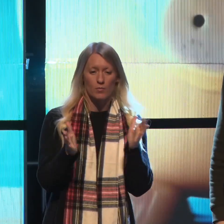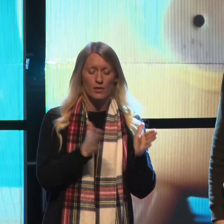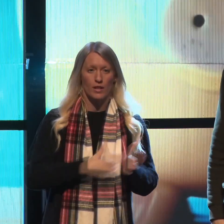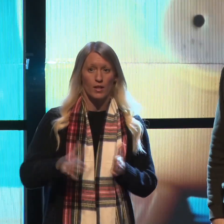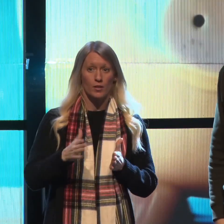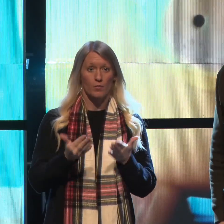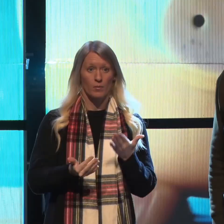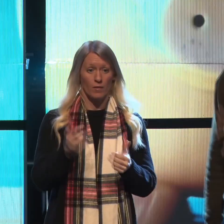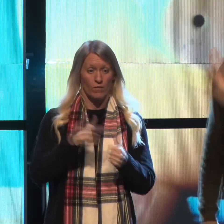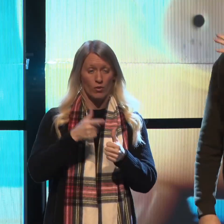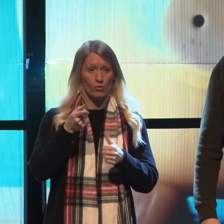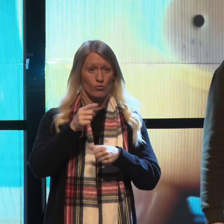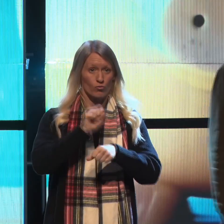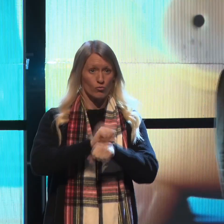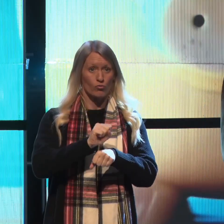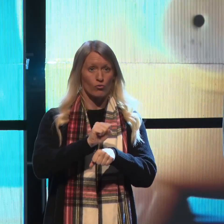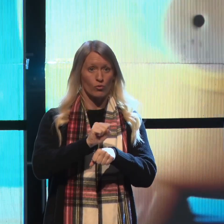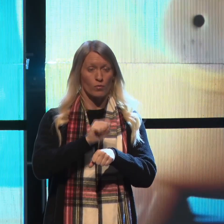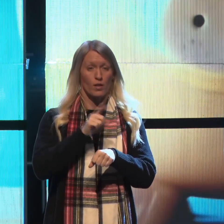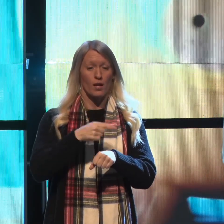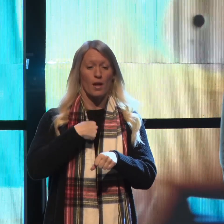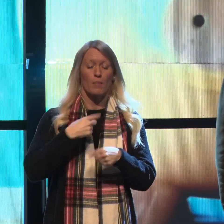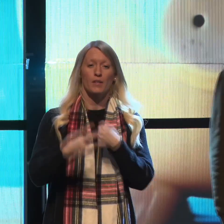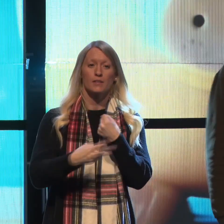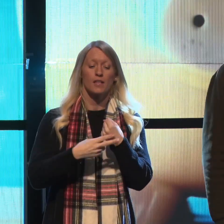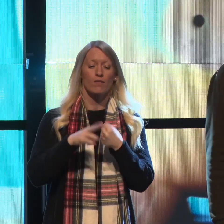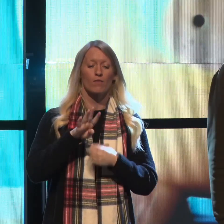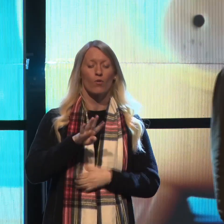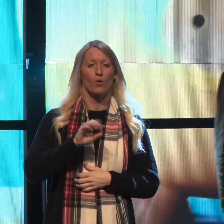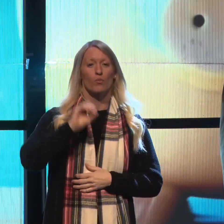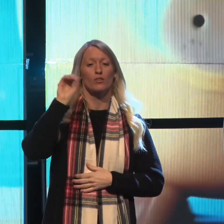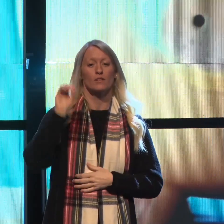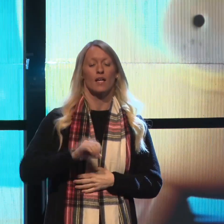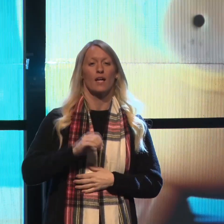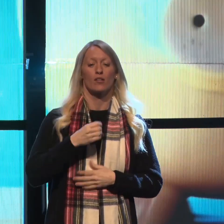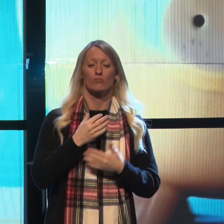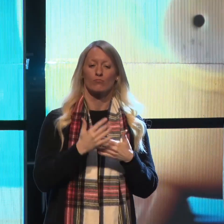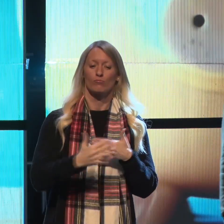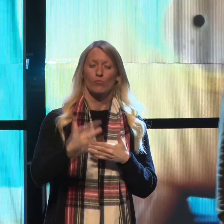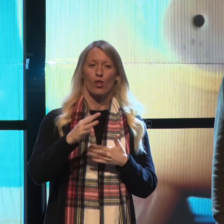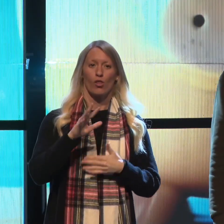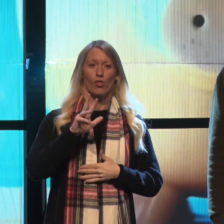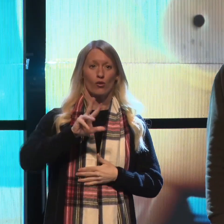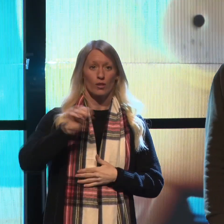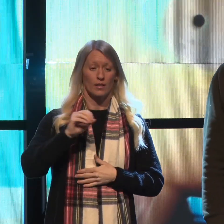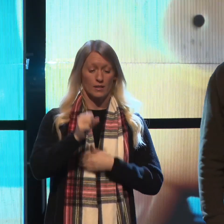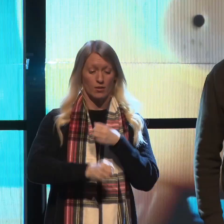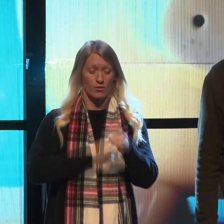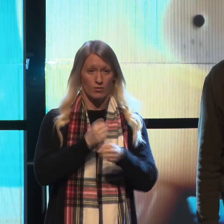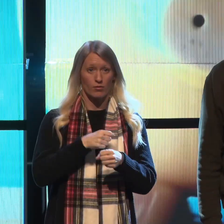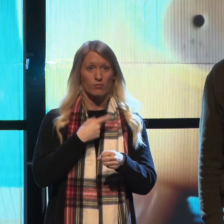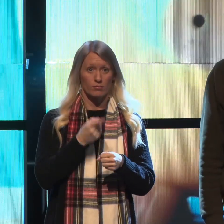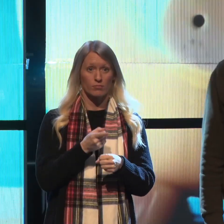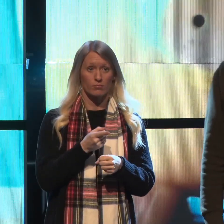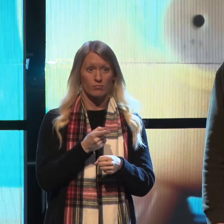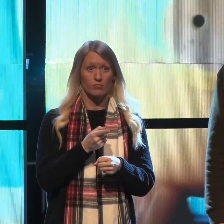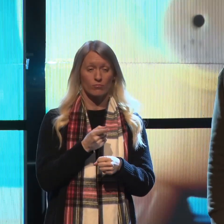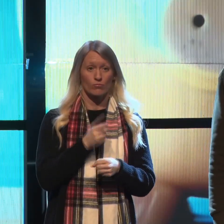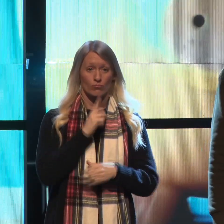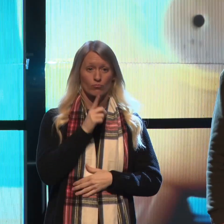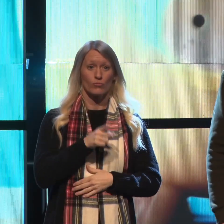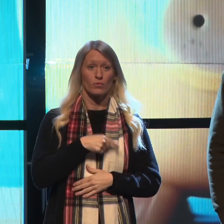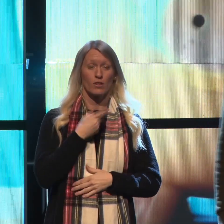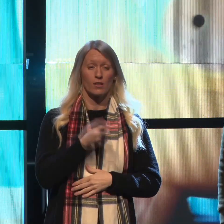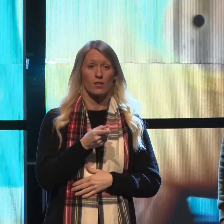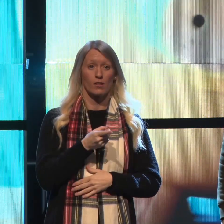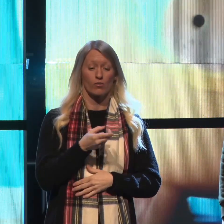save 4%, and you do that over 30 years, there's a high likelihood that you are going to retire with a